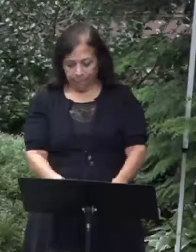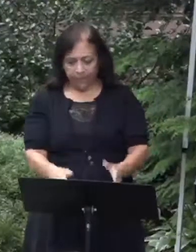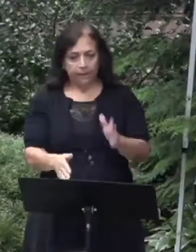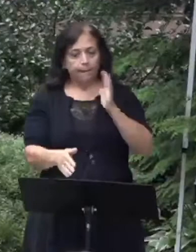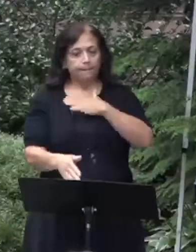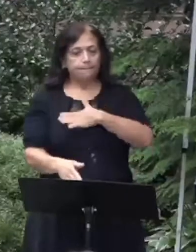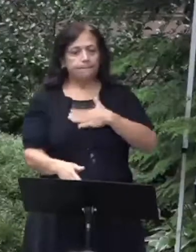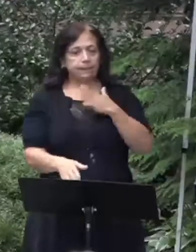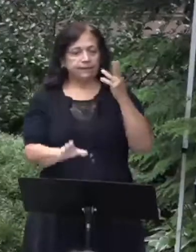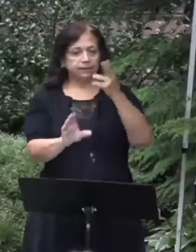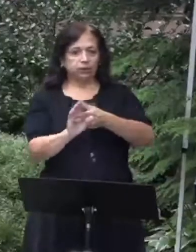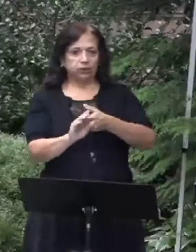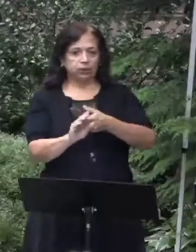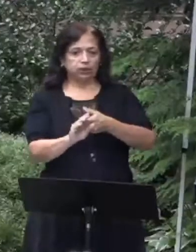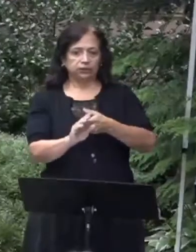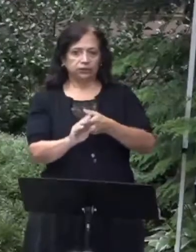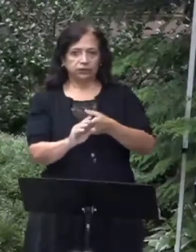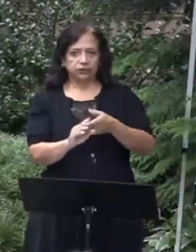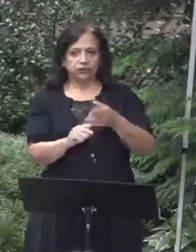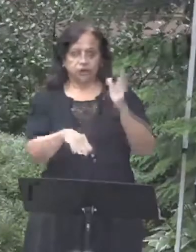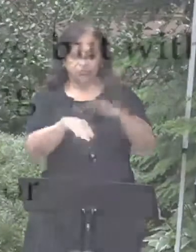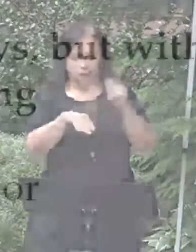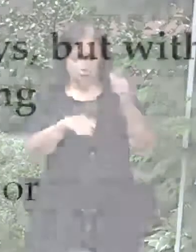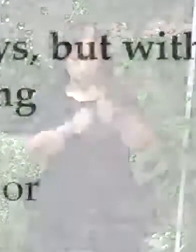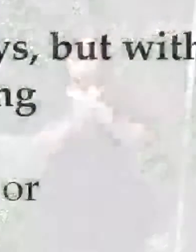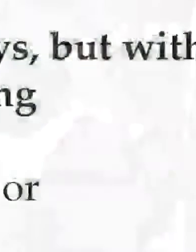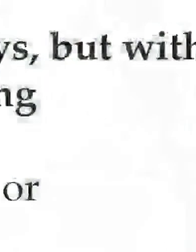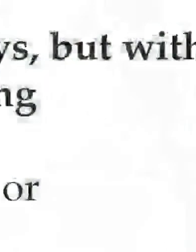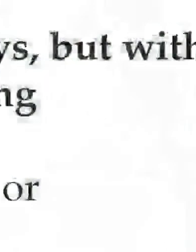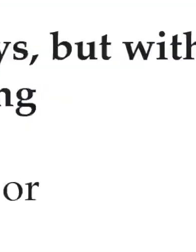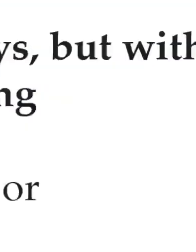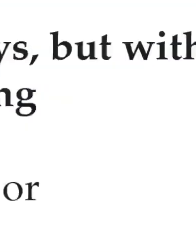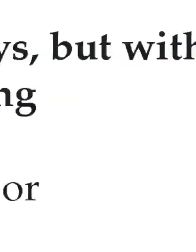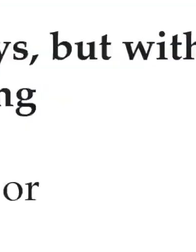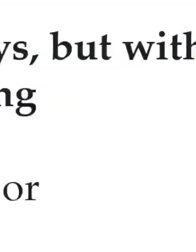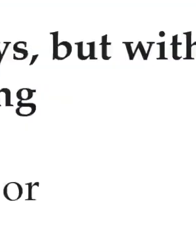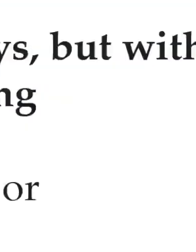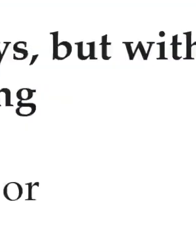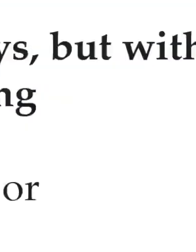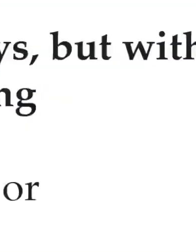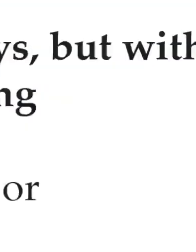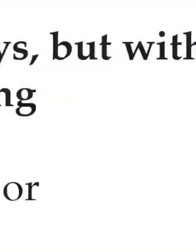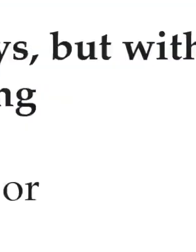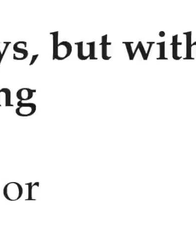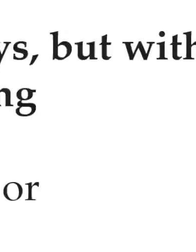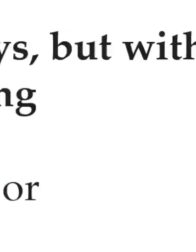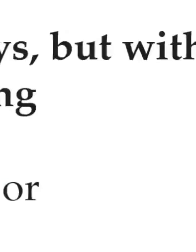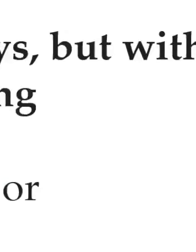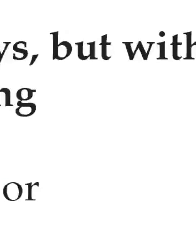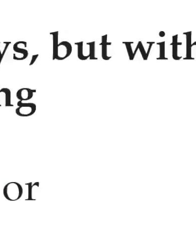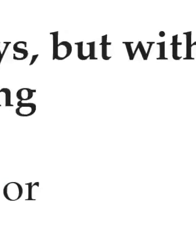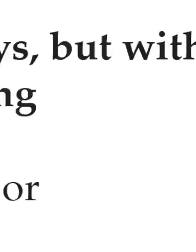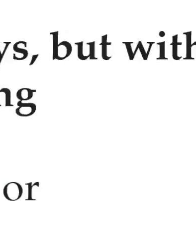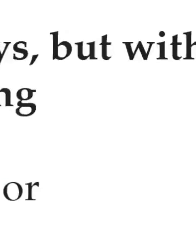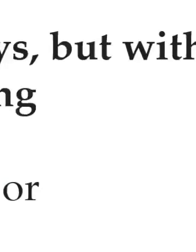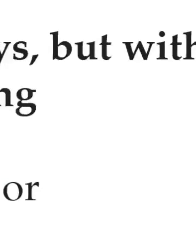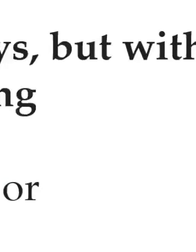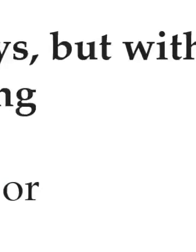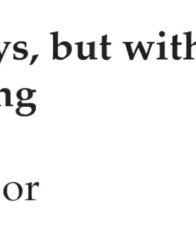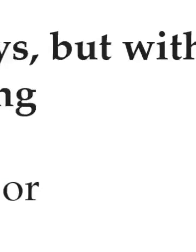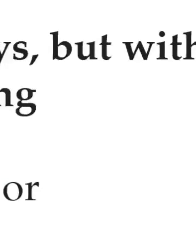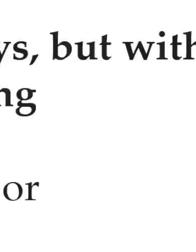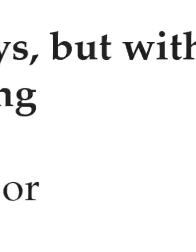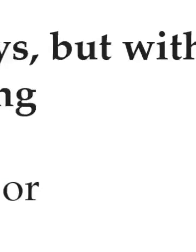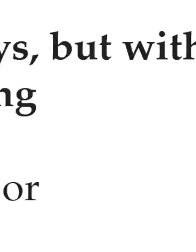Please join me in our call to worship and invocation. Come and worship,